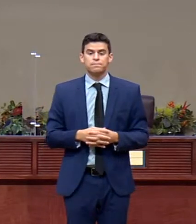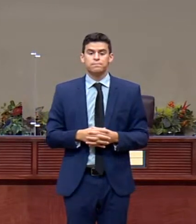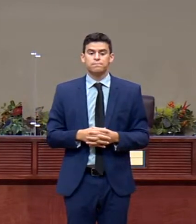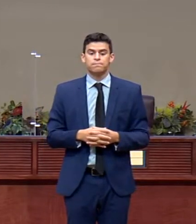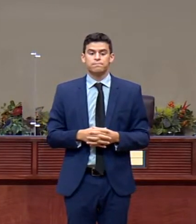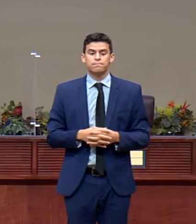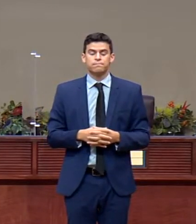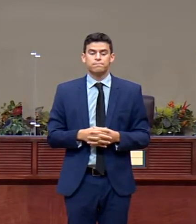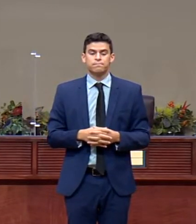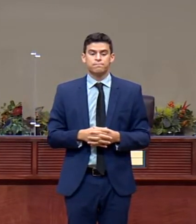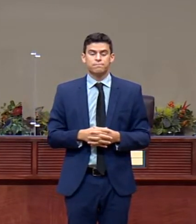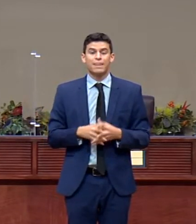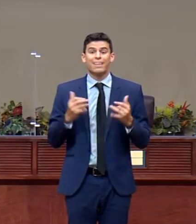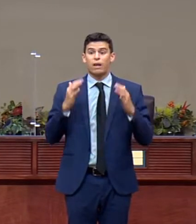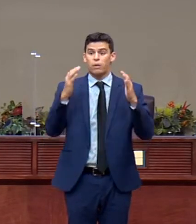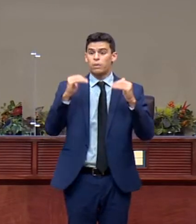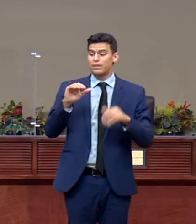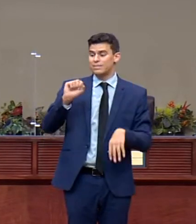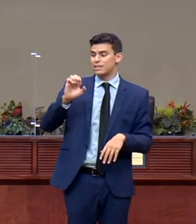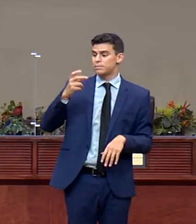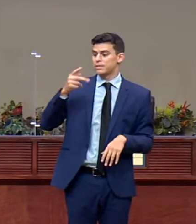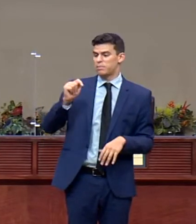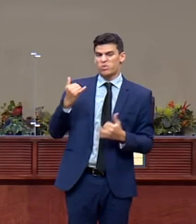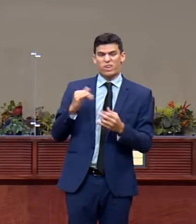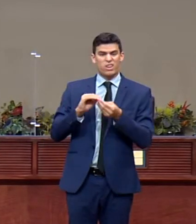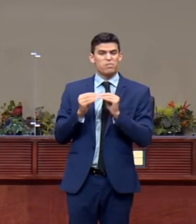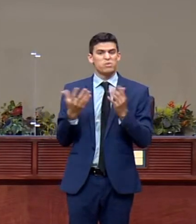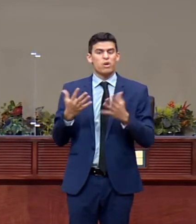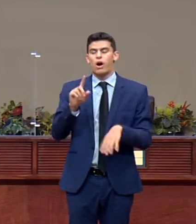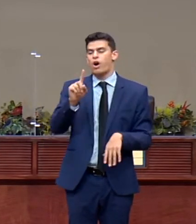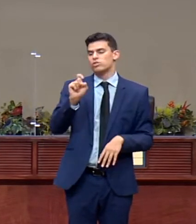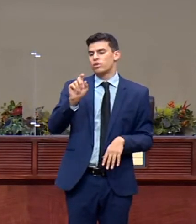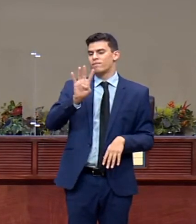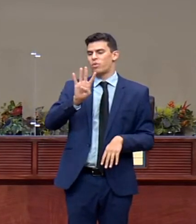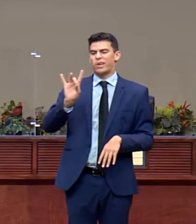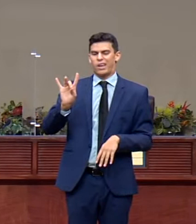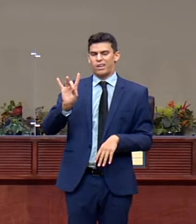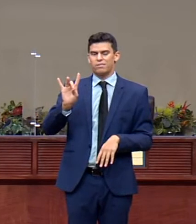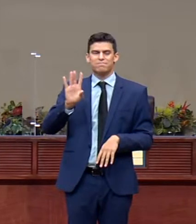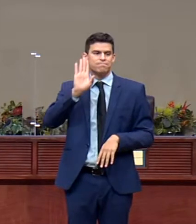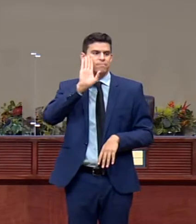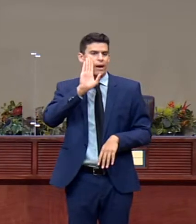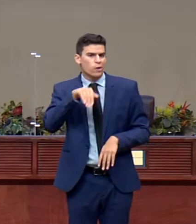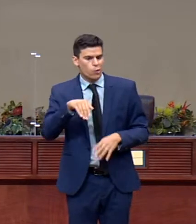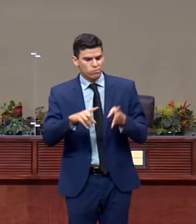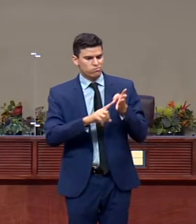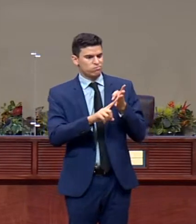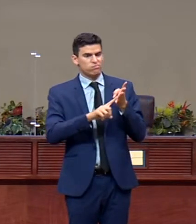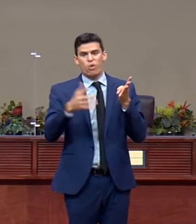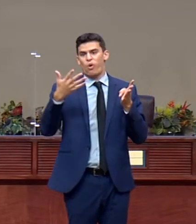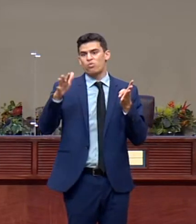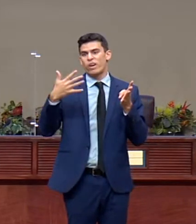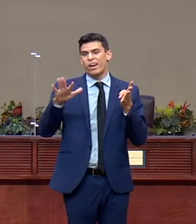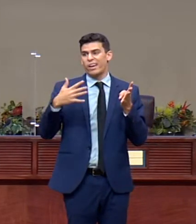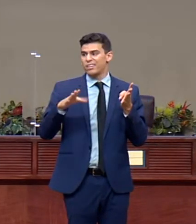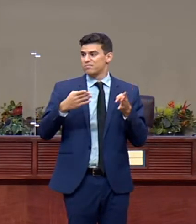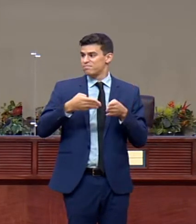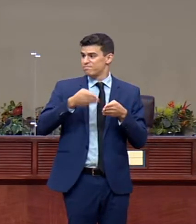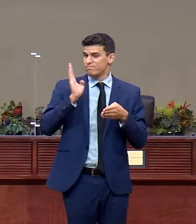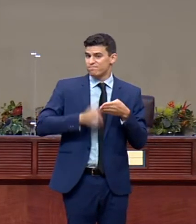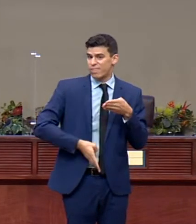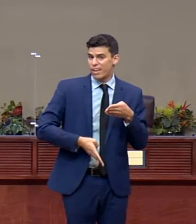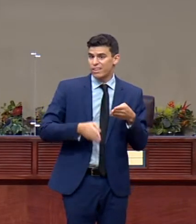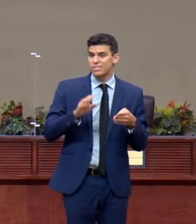September, we are at 148. Although the month is ending, remember that we always see